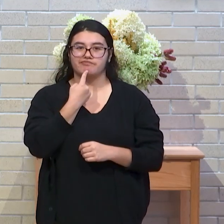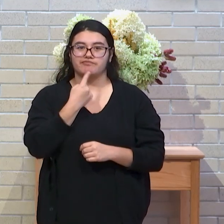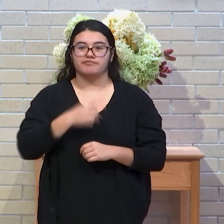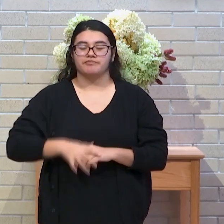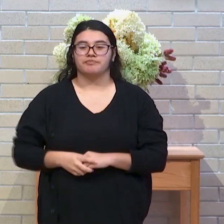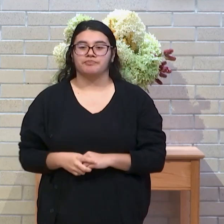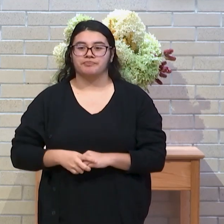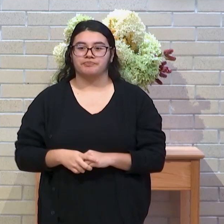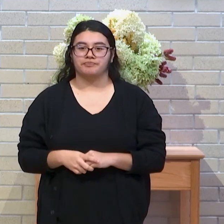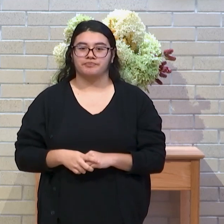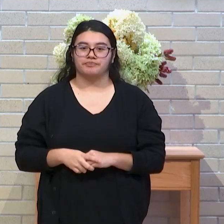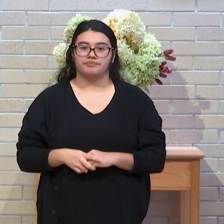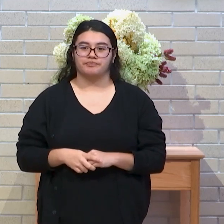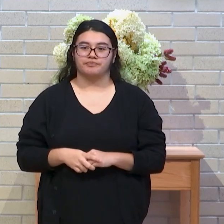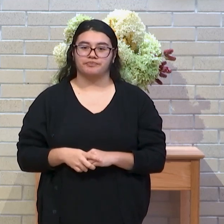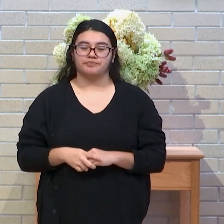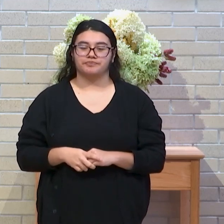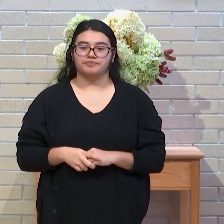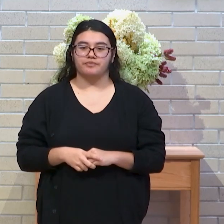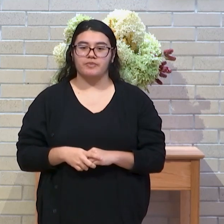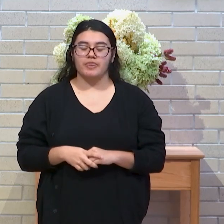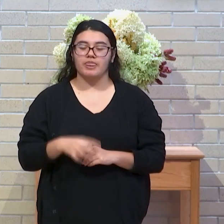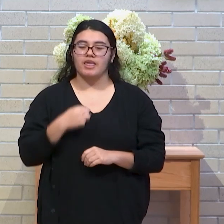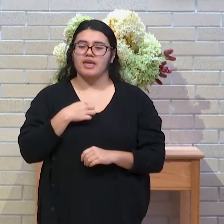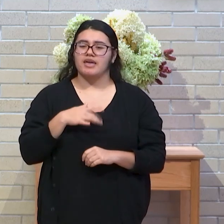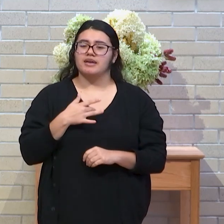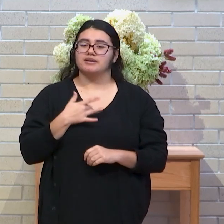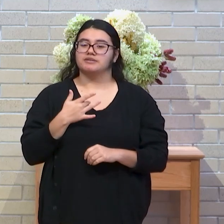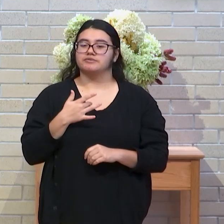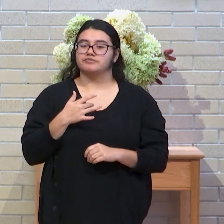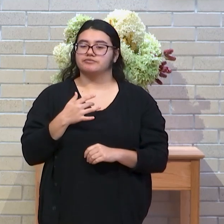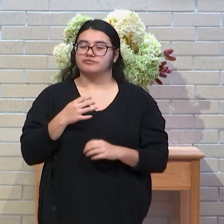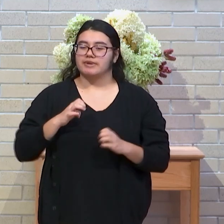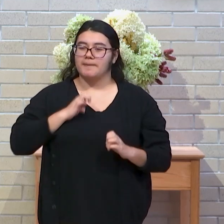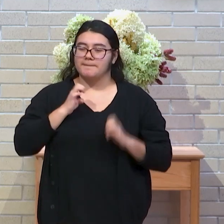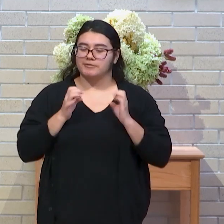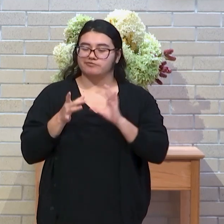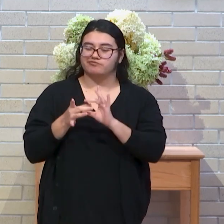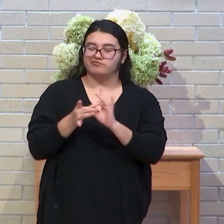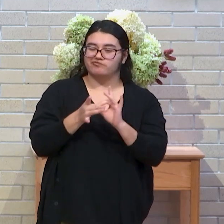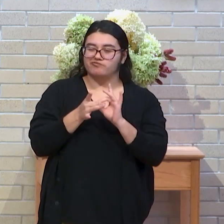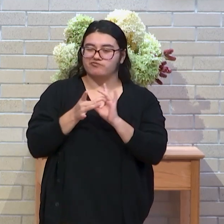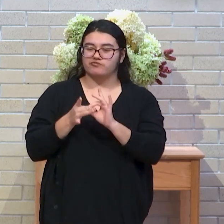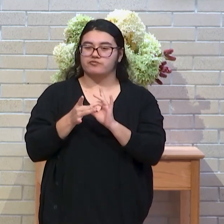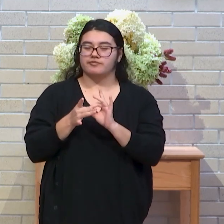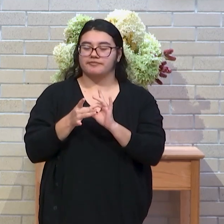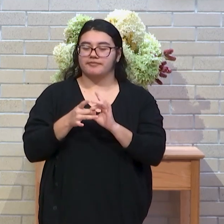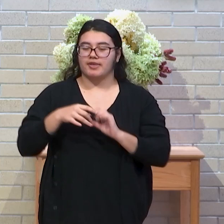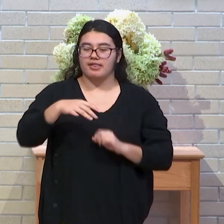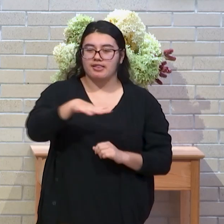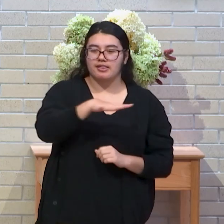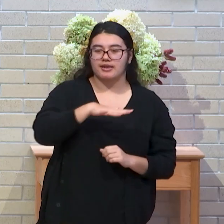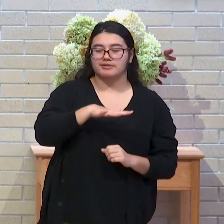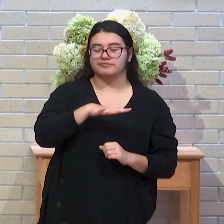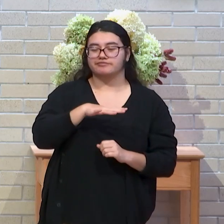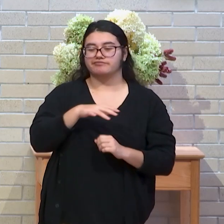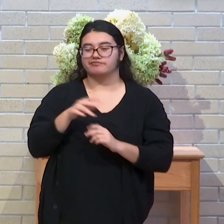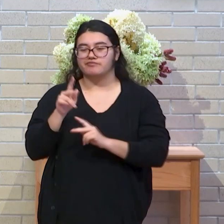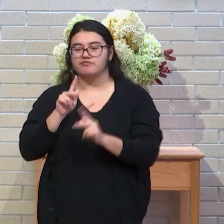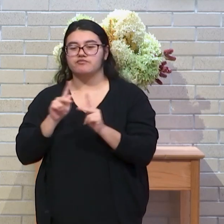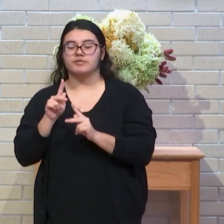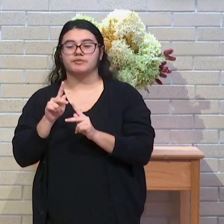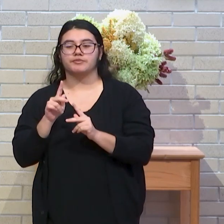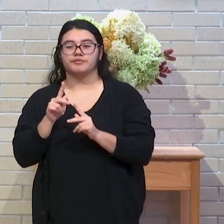local would, and feel like I have more of an emotional connection to the land than just any tourist. This is why SST